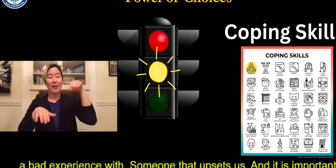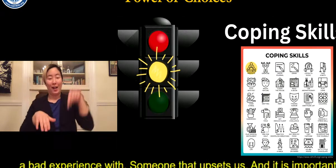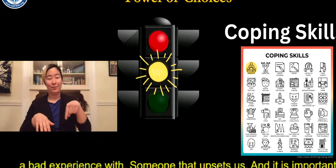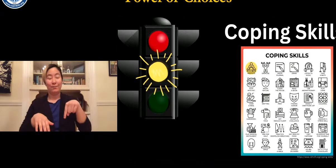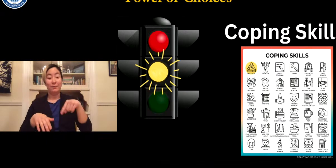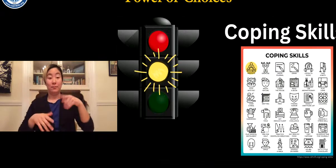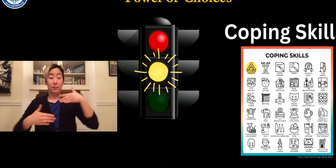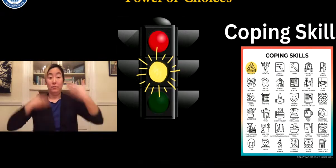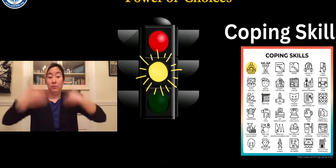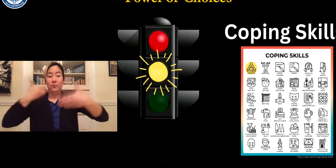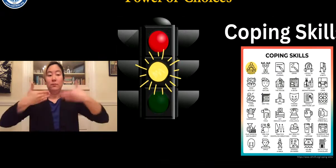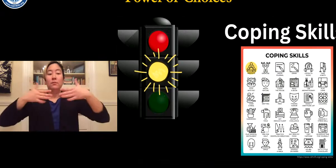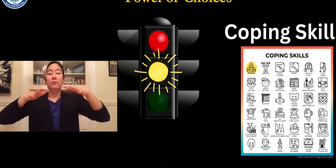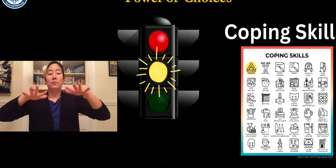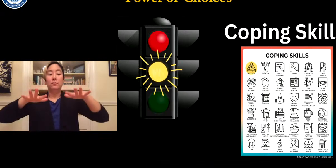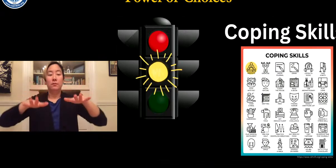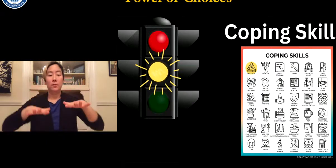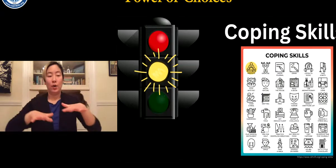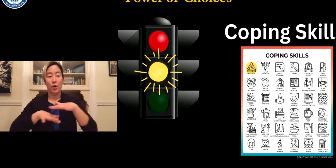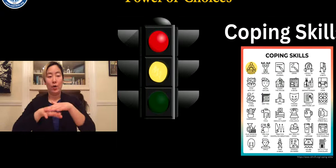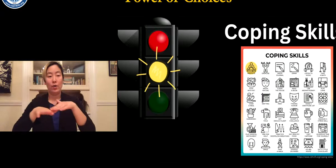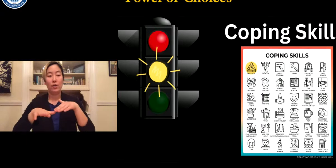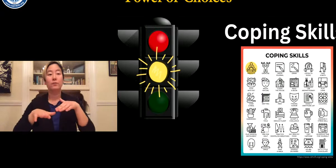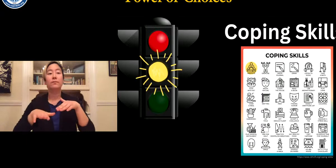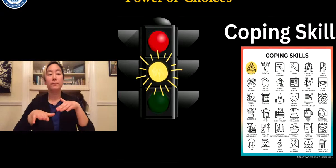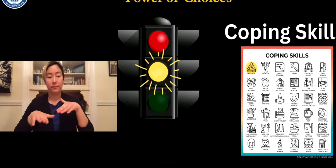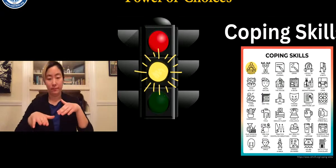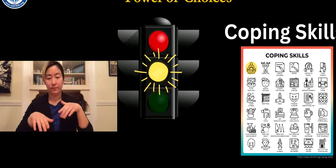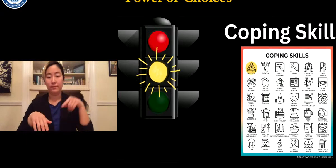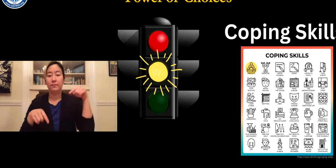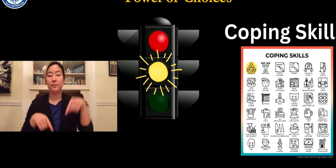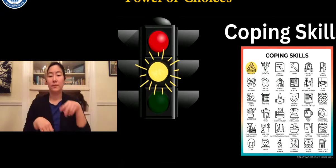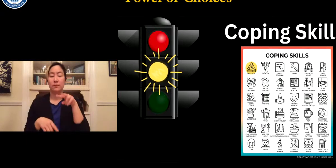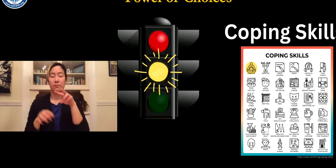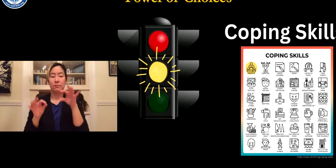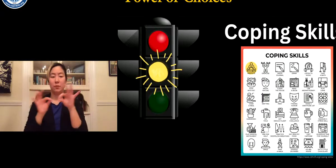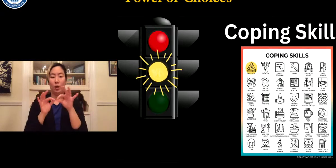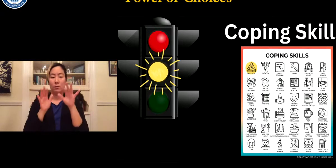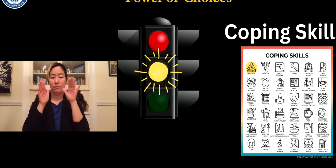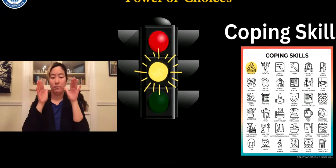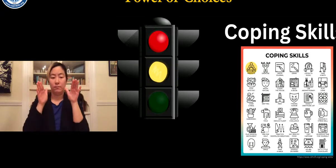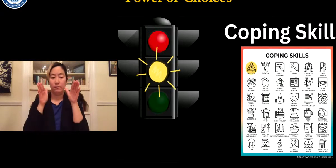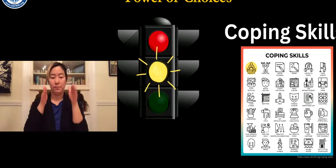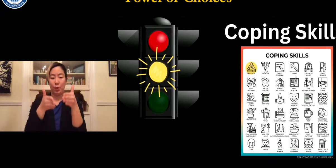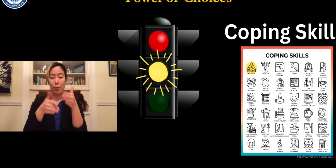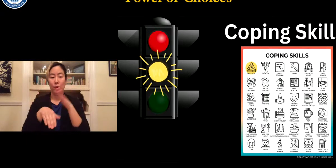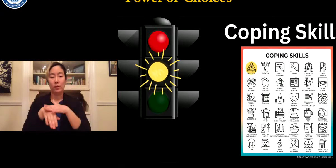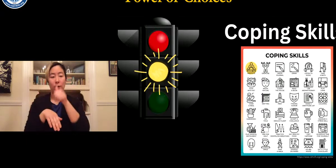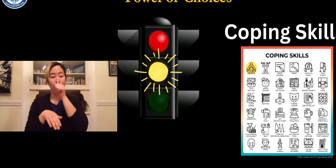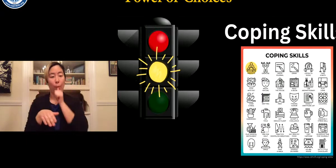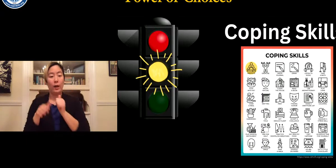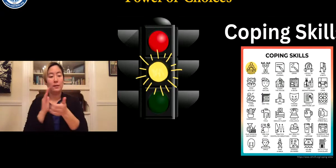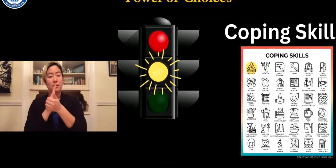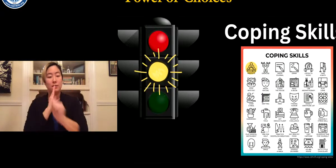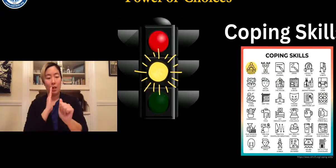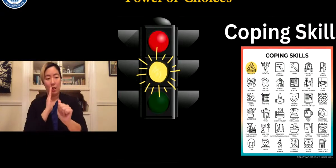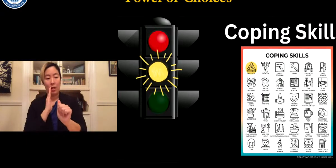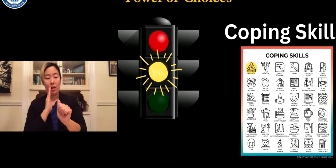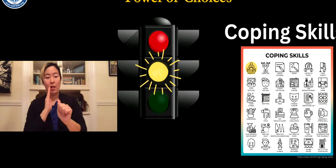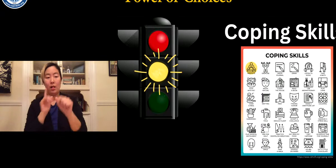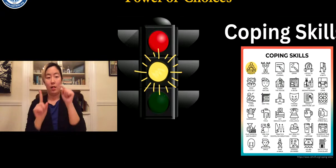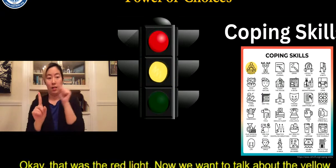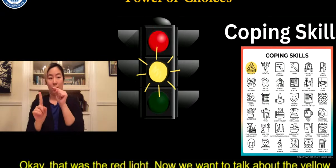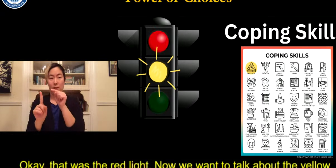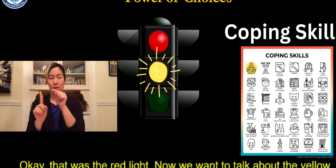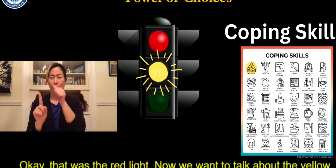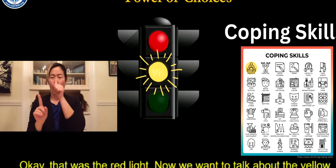Okay, that was the red light. Now we want to talk about the yellow light. Yellow light, as we know, means slow down.